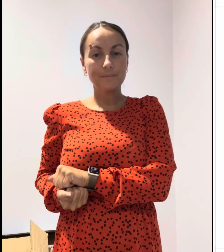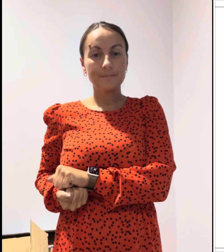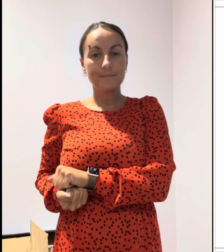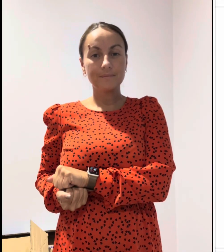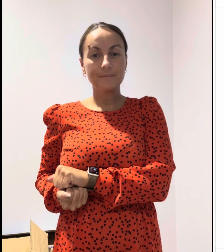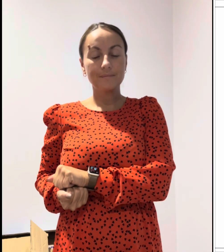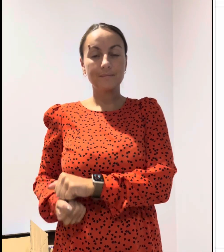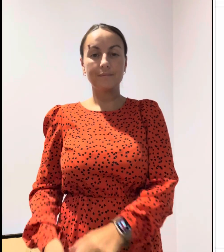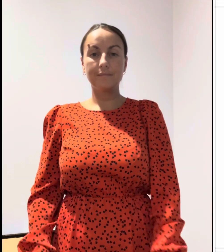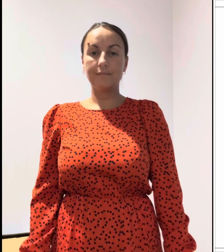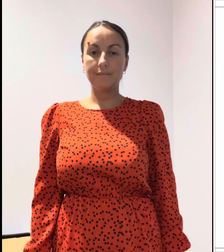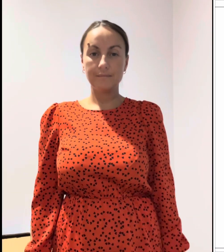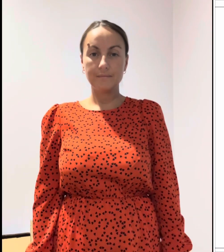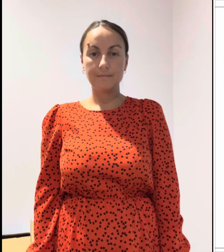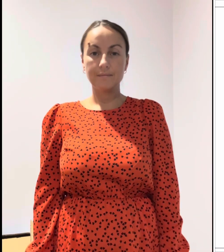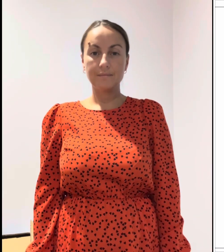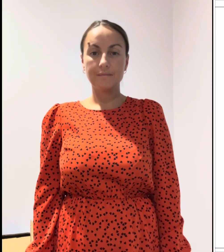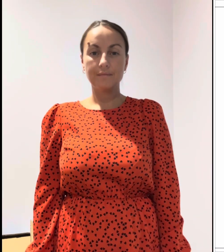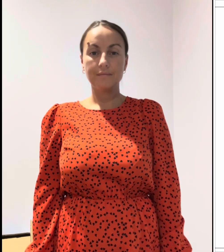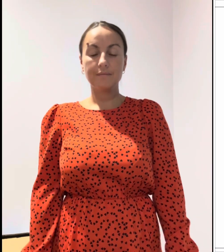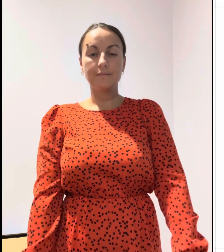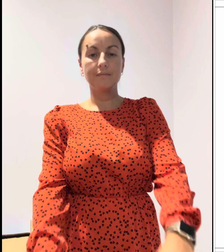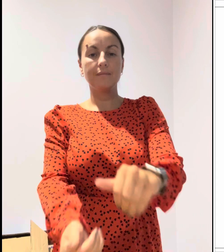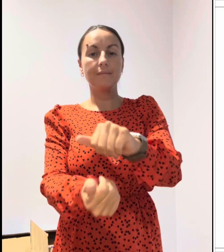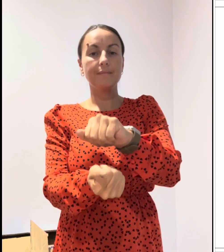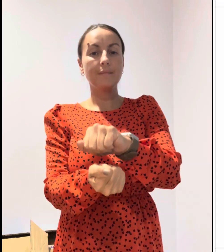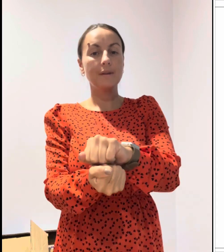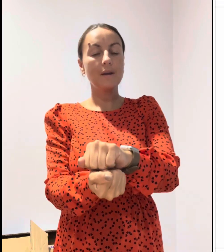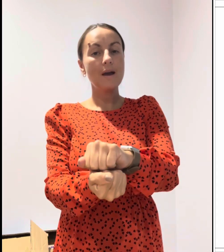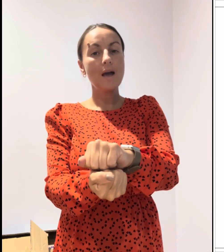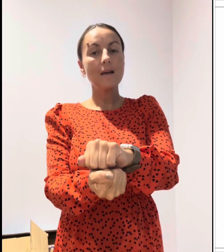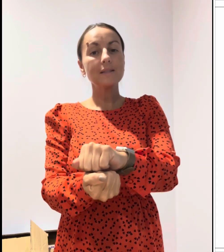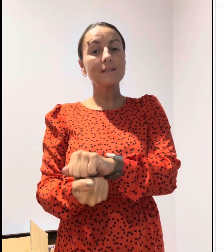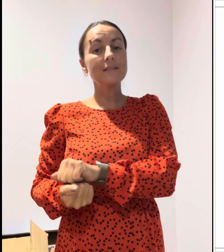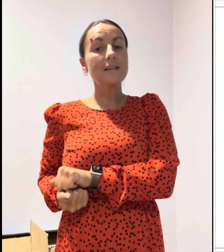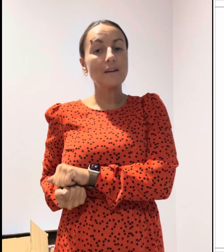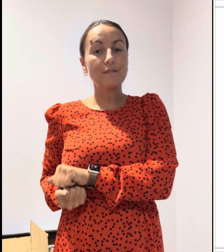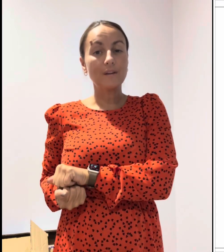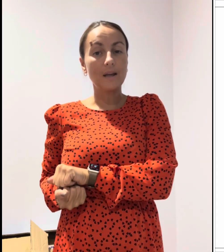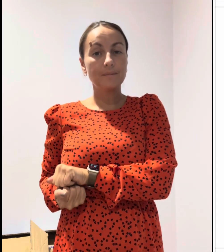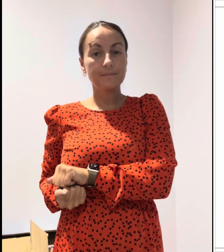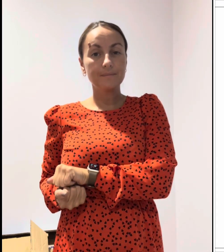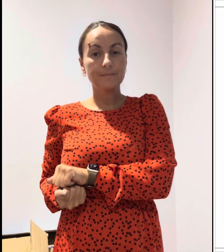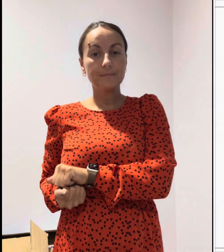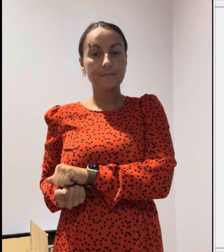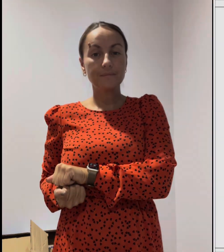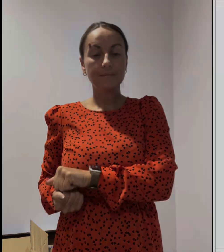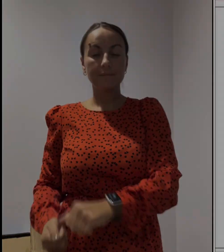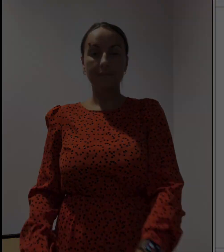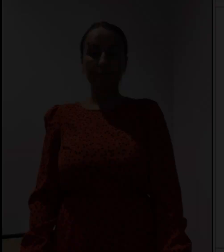Safely, safely.